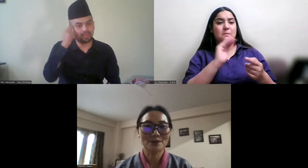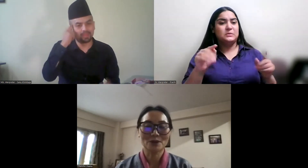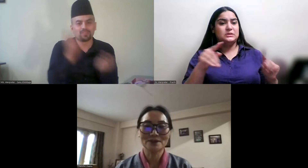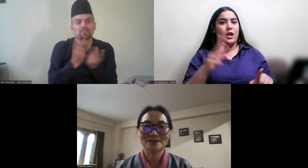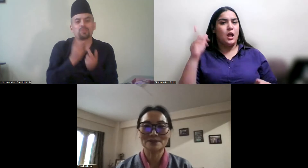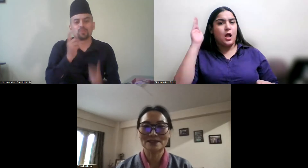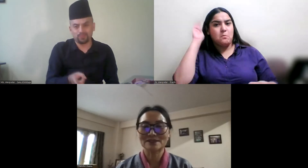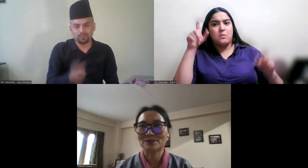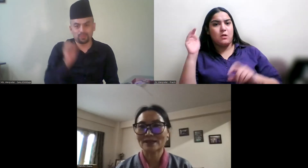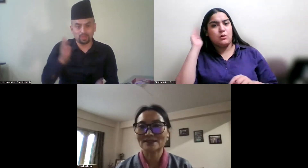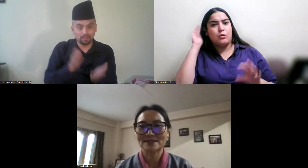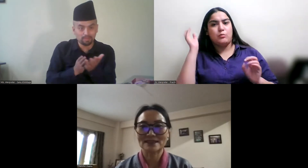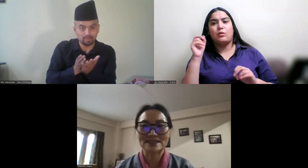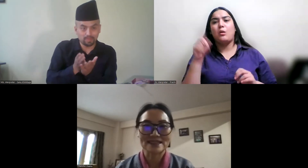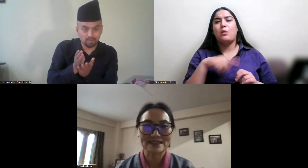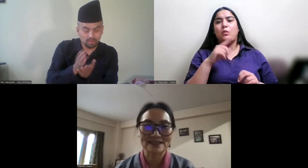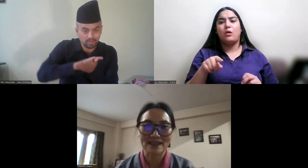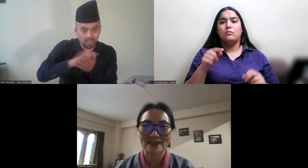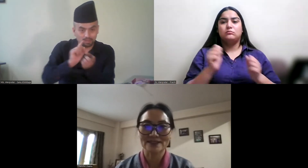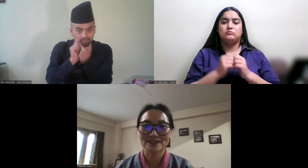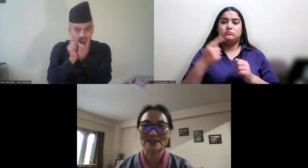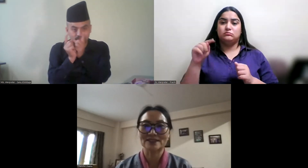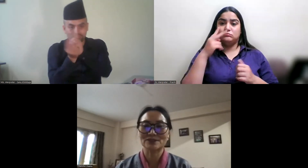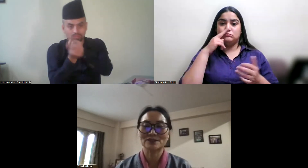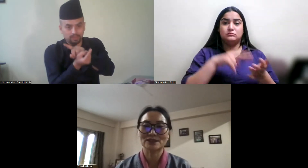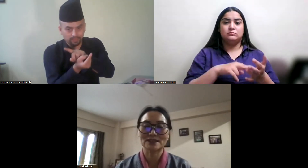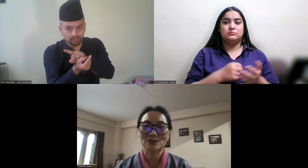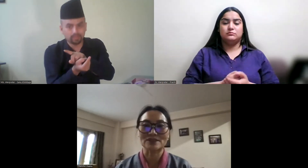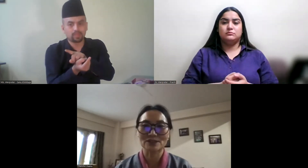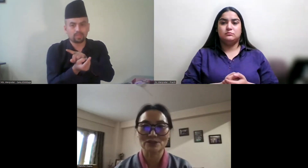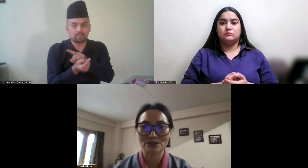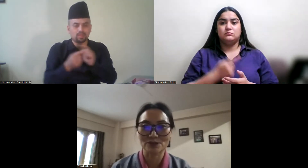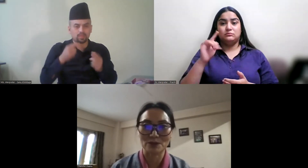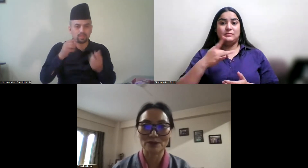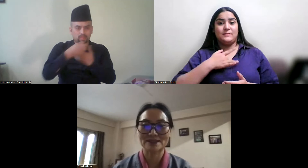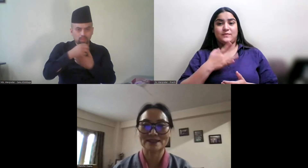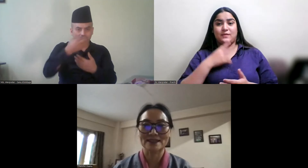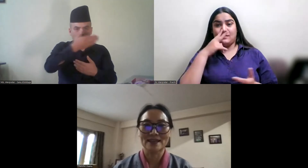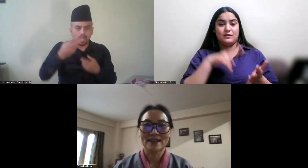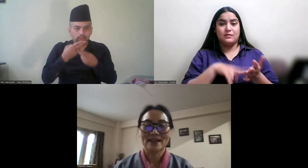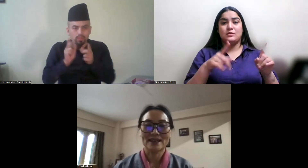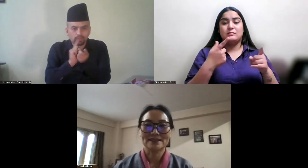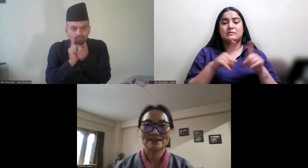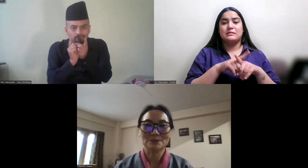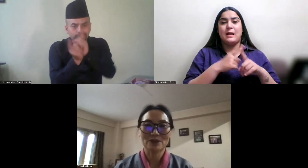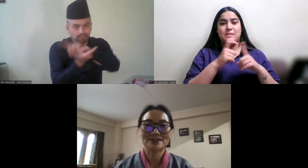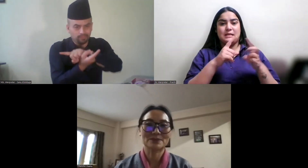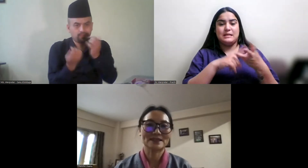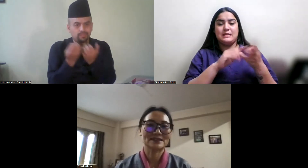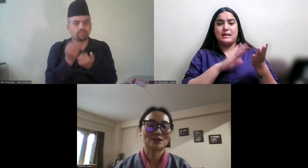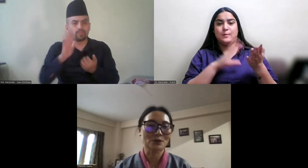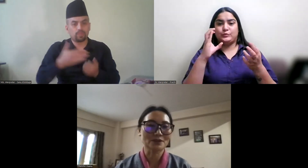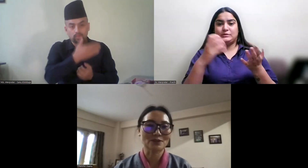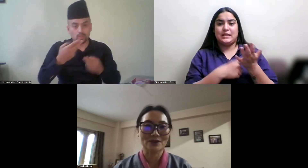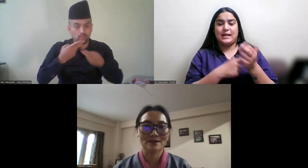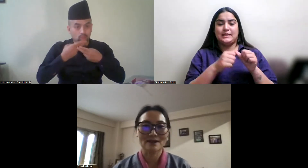However, all these beliefs and practices are contested as the country transitioned to democracy. And democracy places